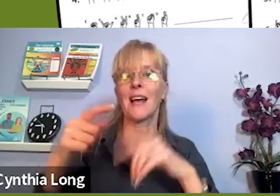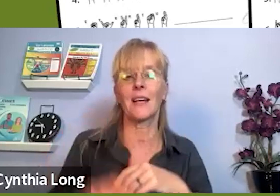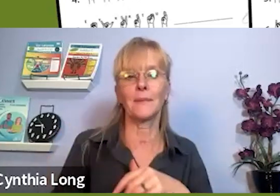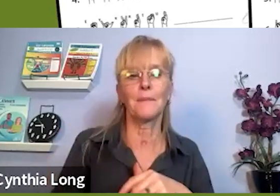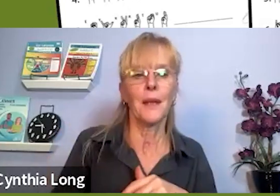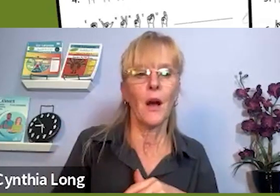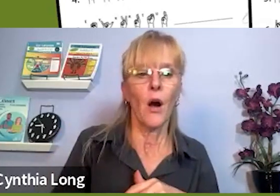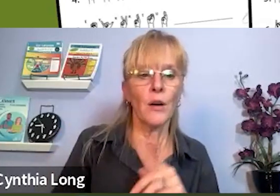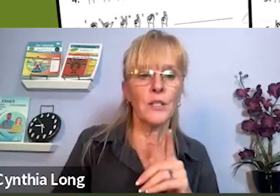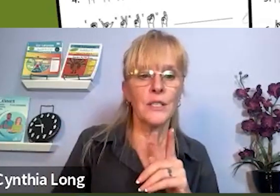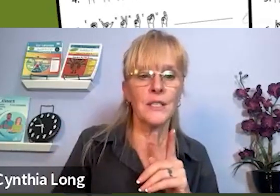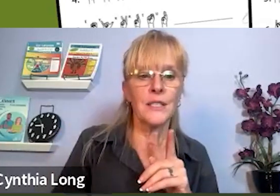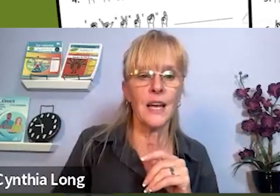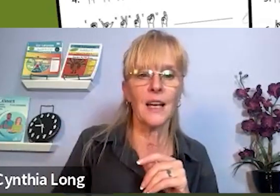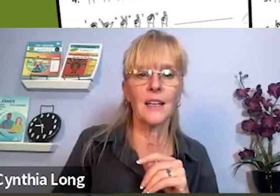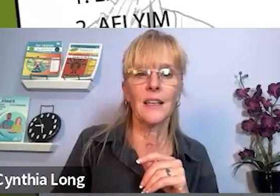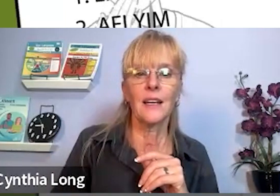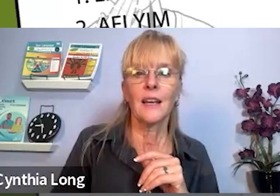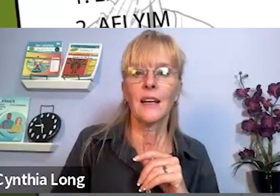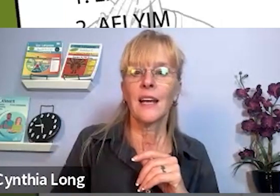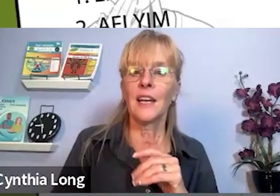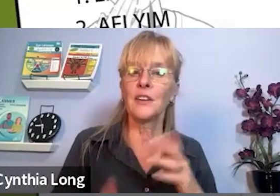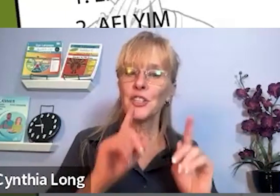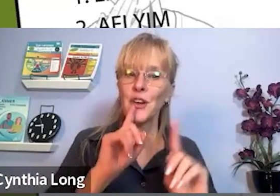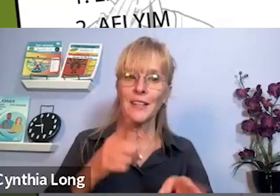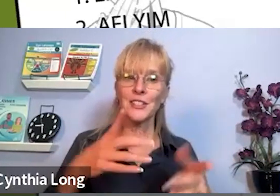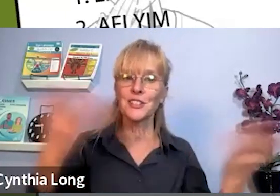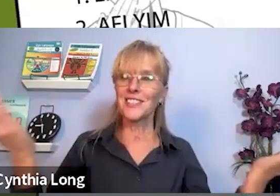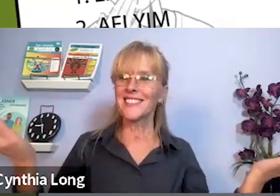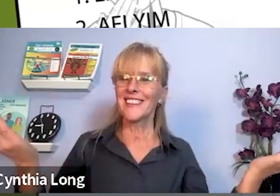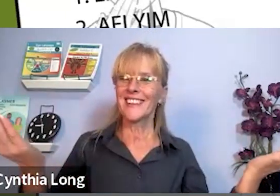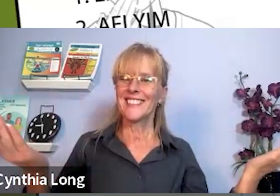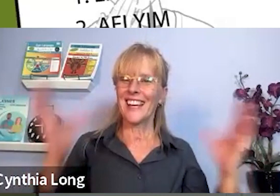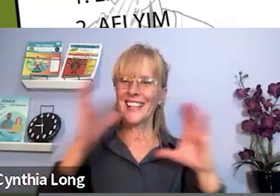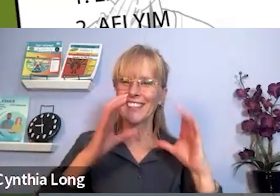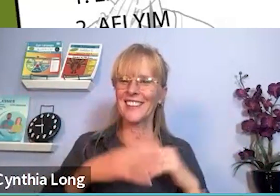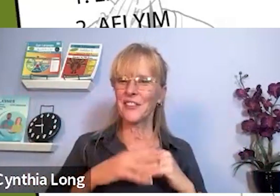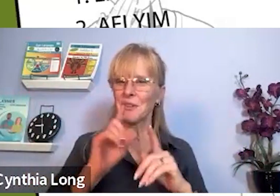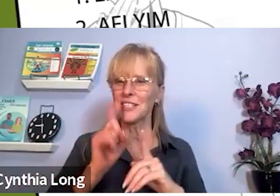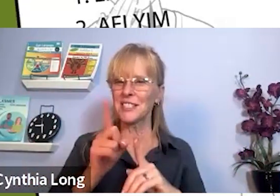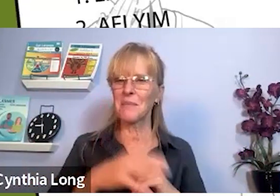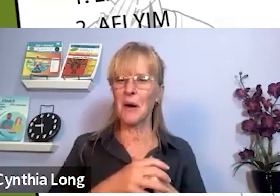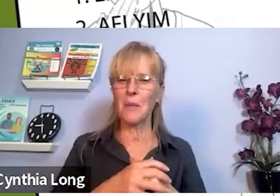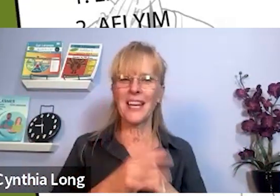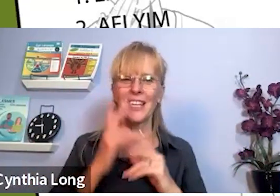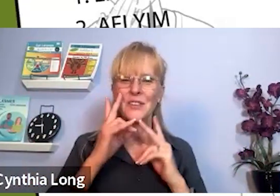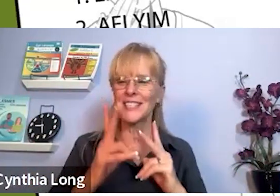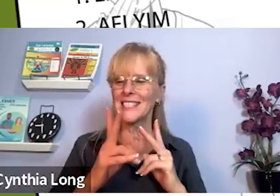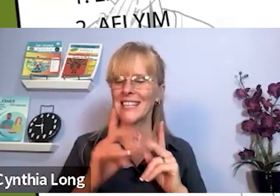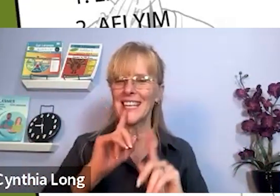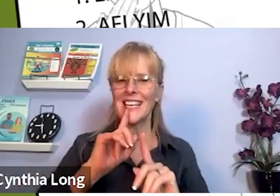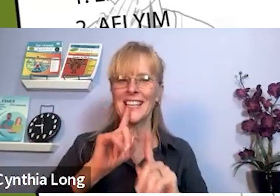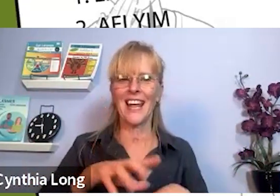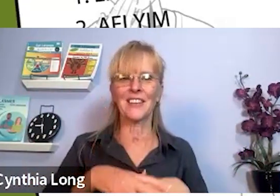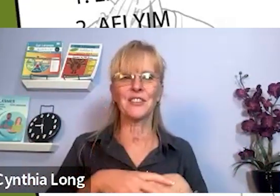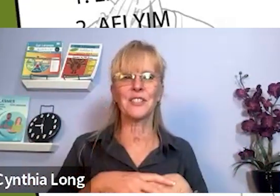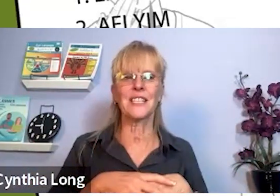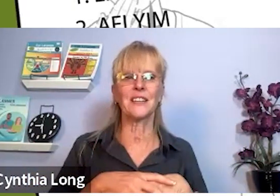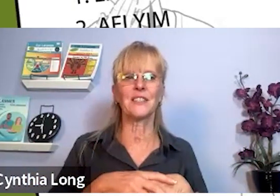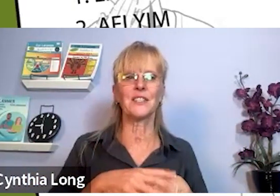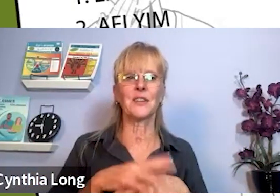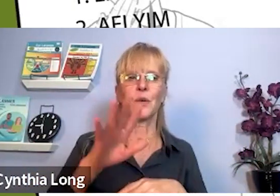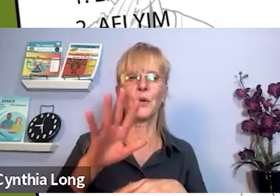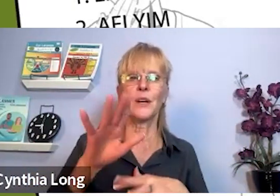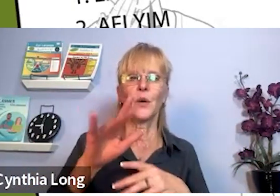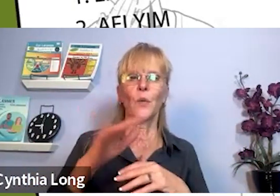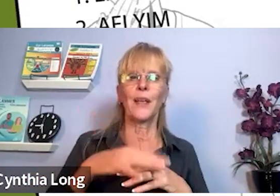with the sign or just the sign. And here's your answers. Take a look for just a moment and you can see the answers